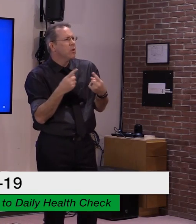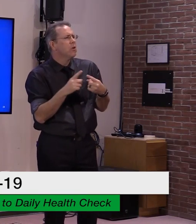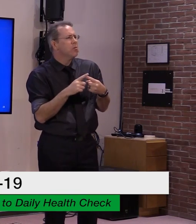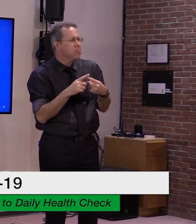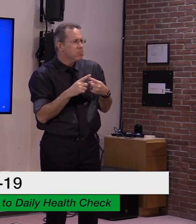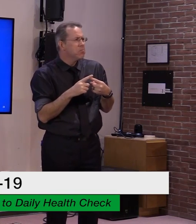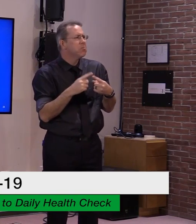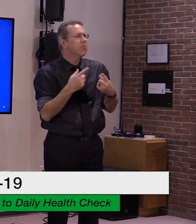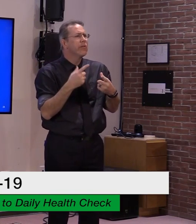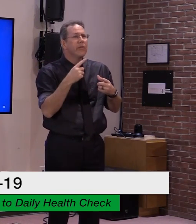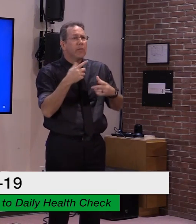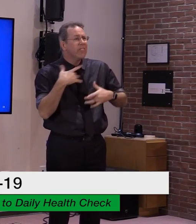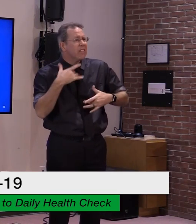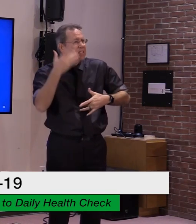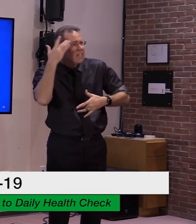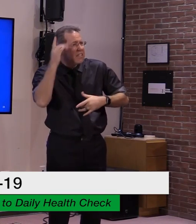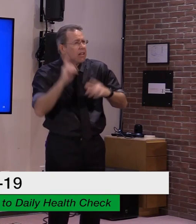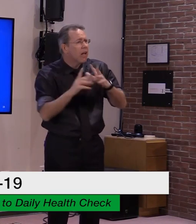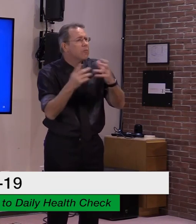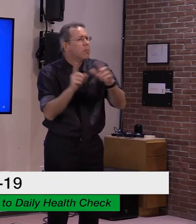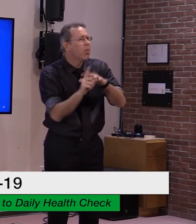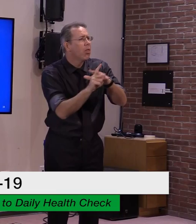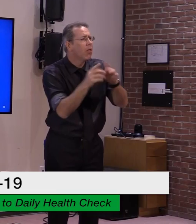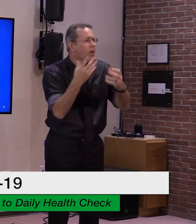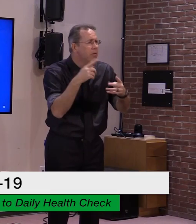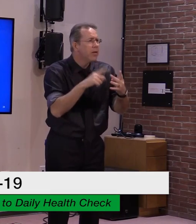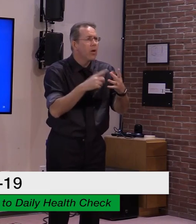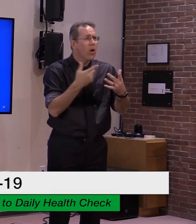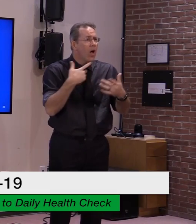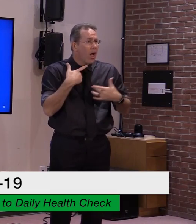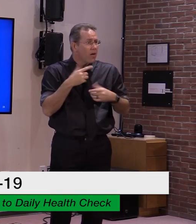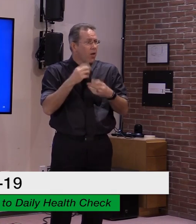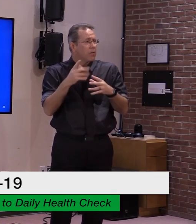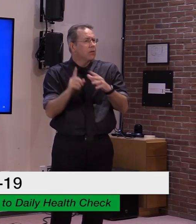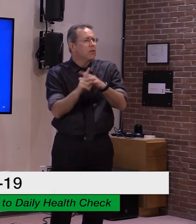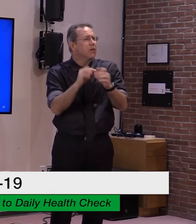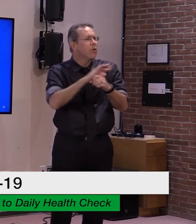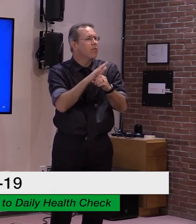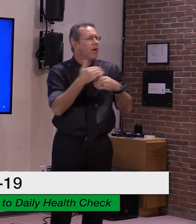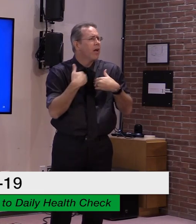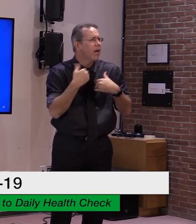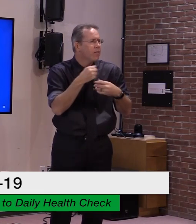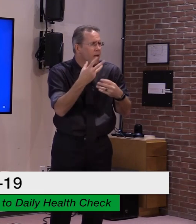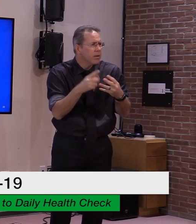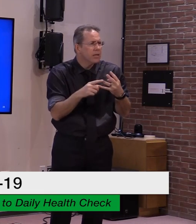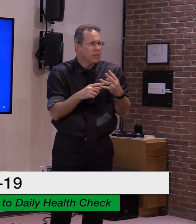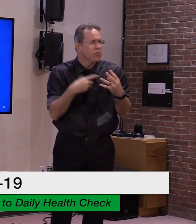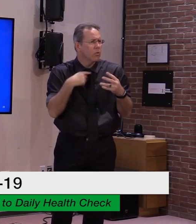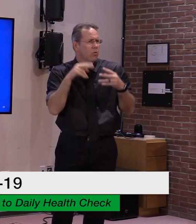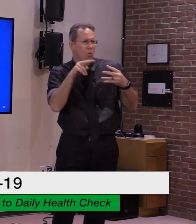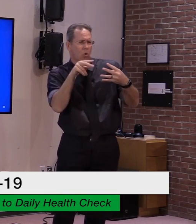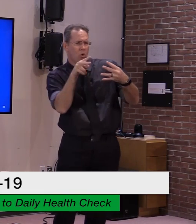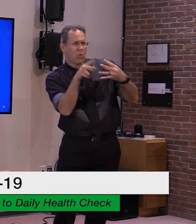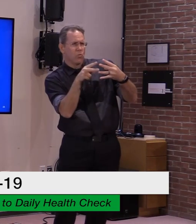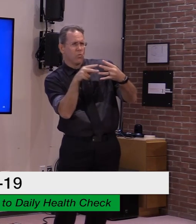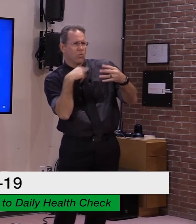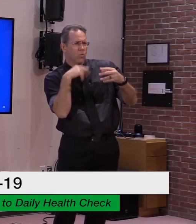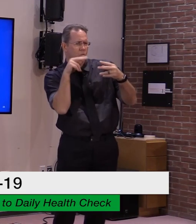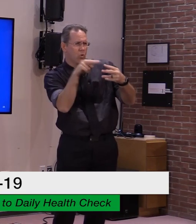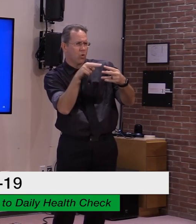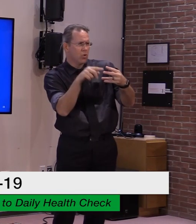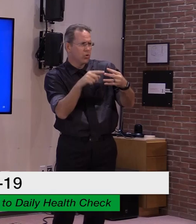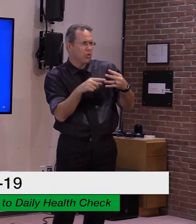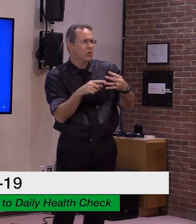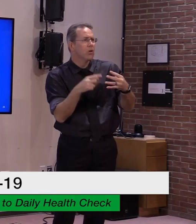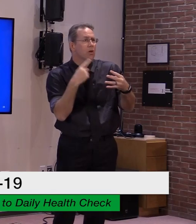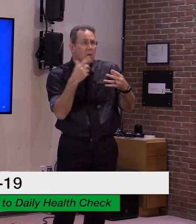continue to watch our positivity rate closely as well waiting to see signs that both the positivity rate and the growth rates are starting to trend